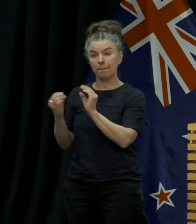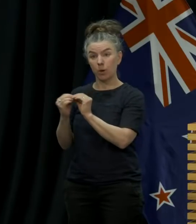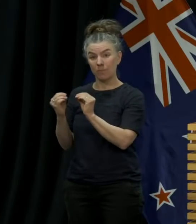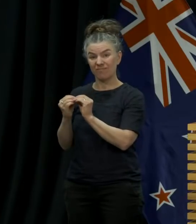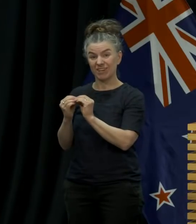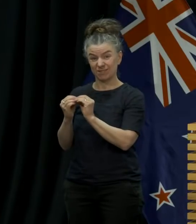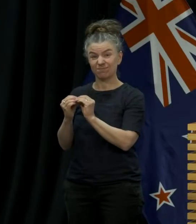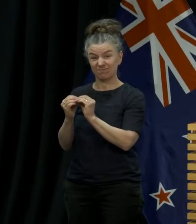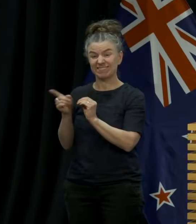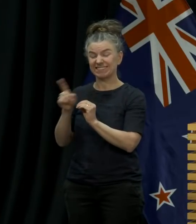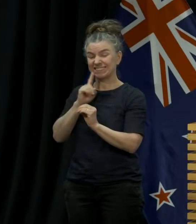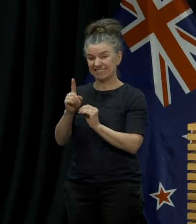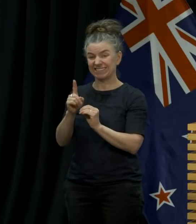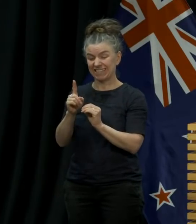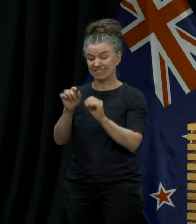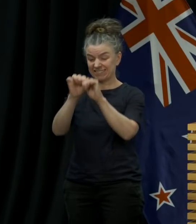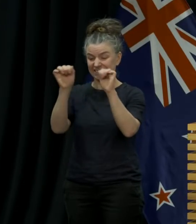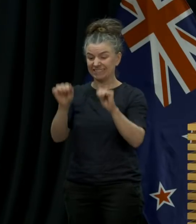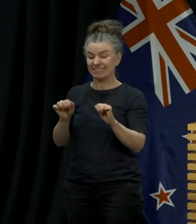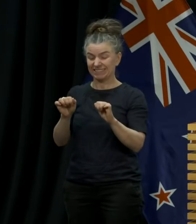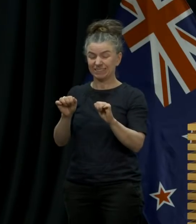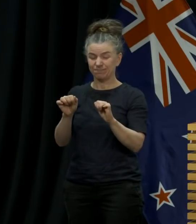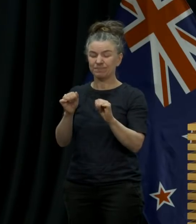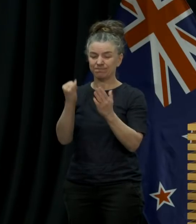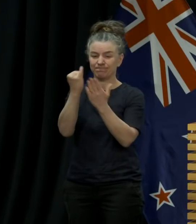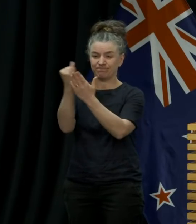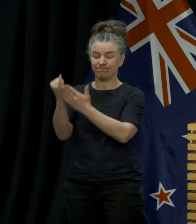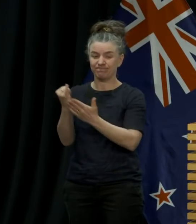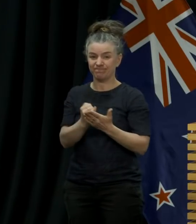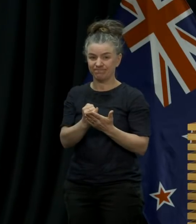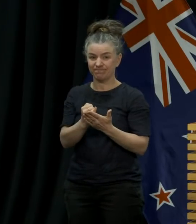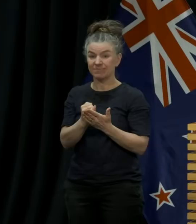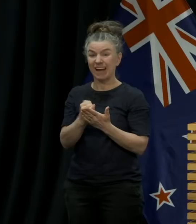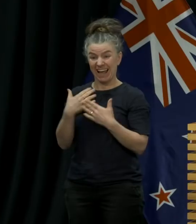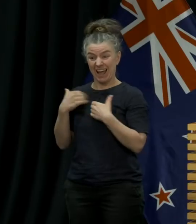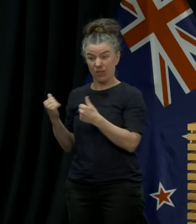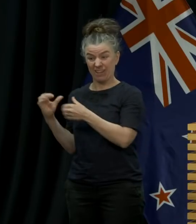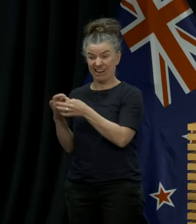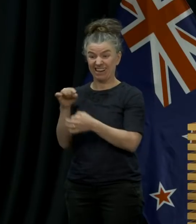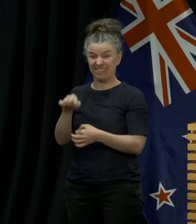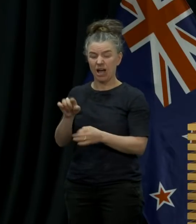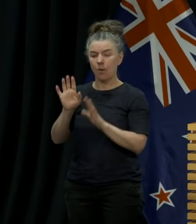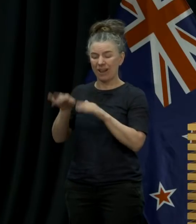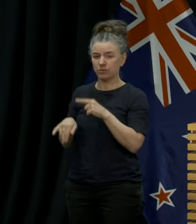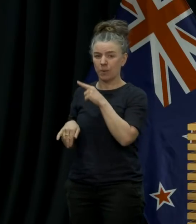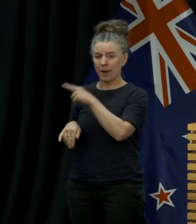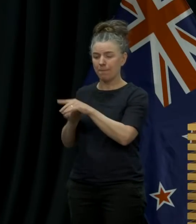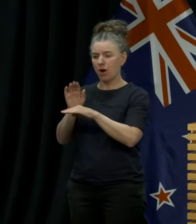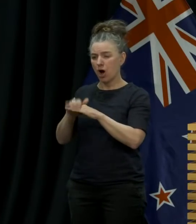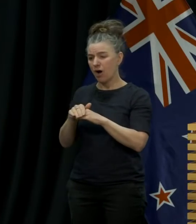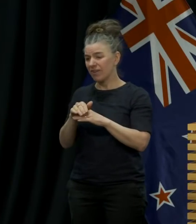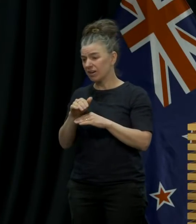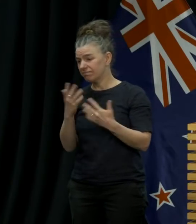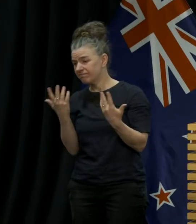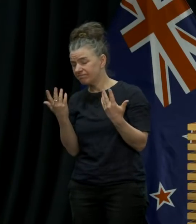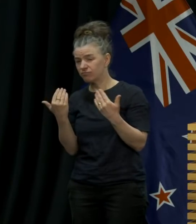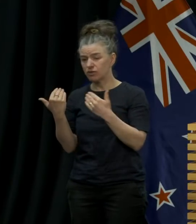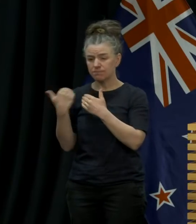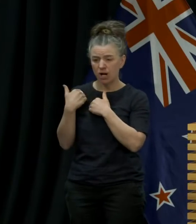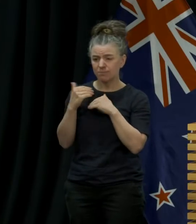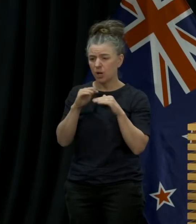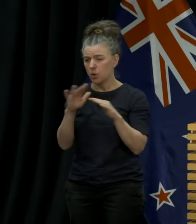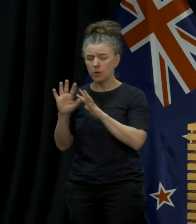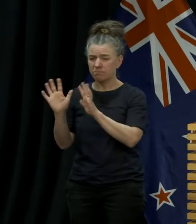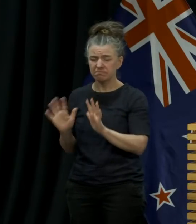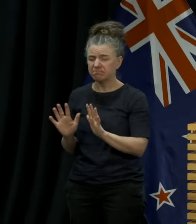failure within the system that health is a part of. I will leave it to him to work through where responsibility may lead to lay there. My